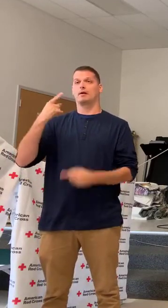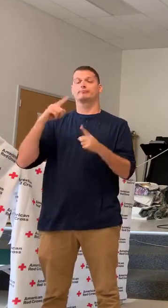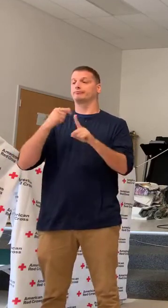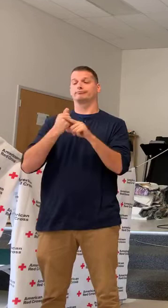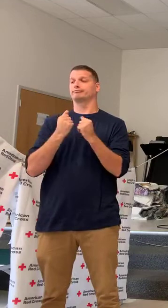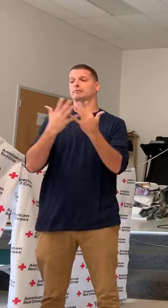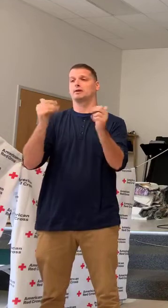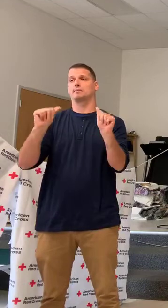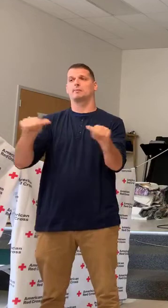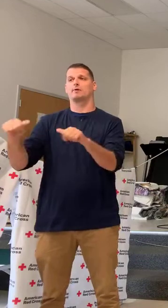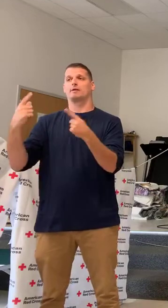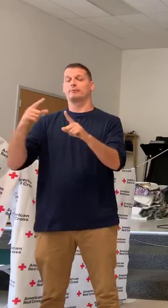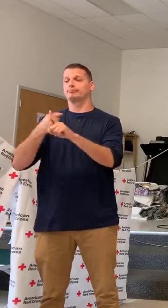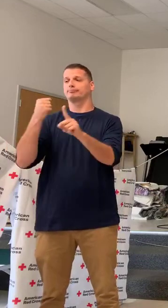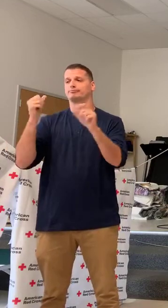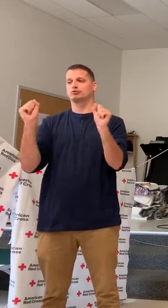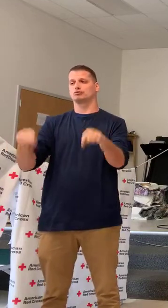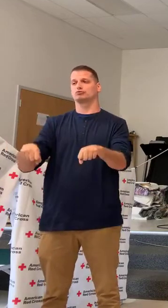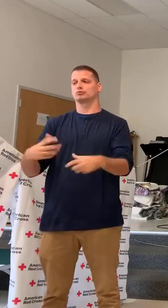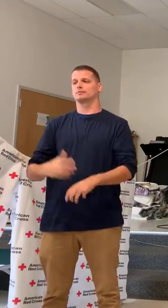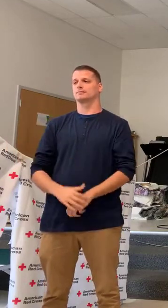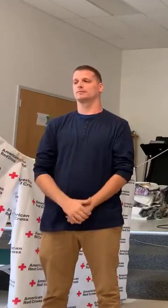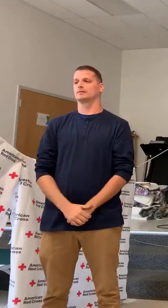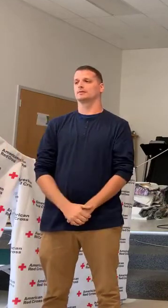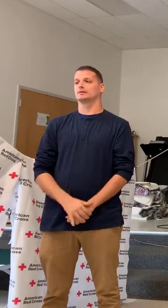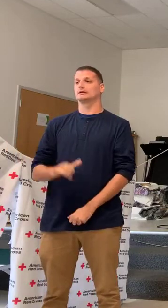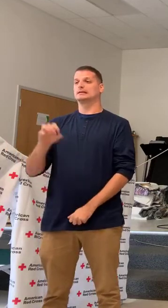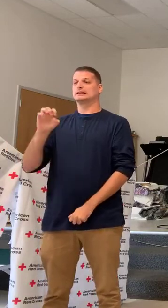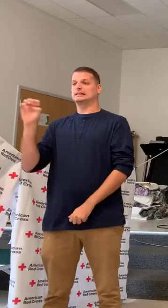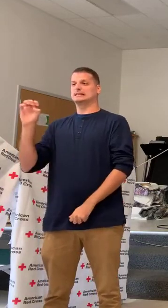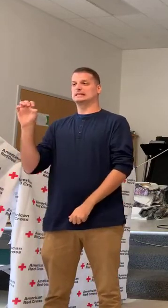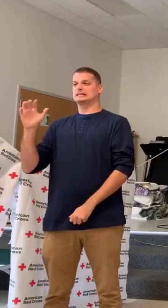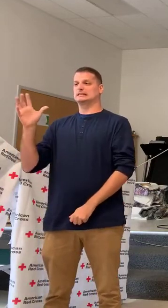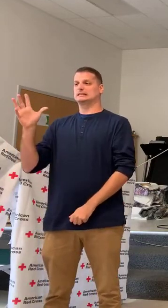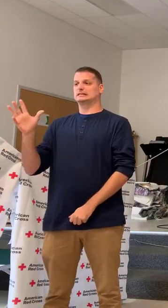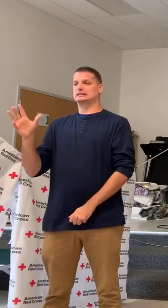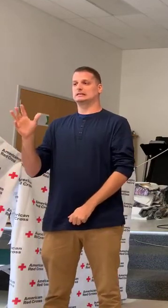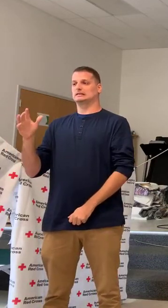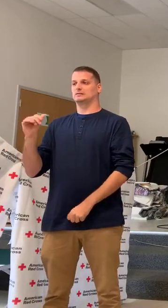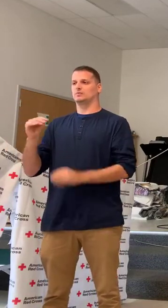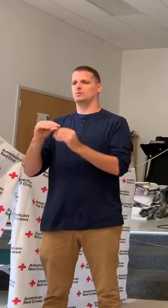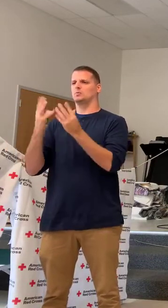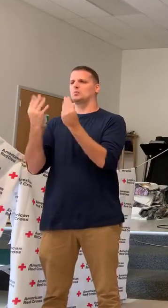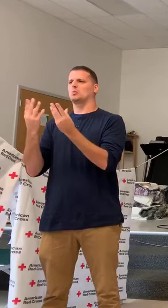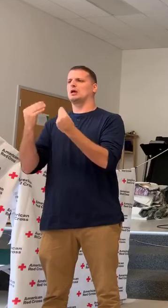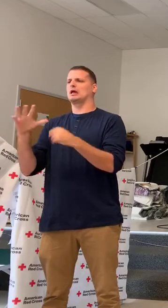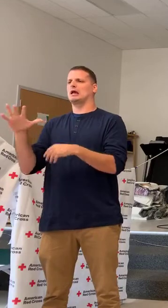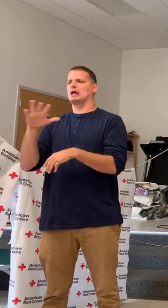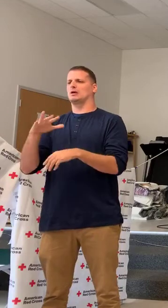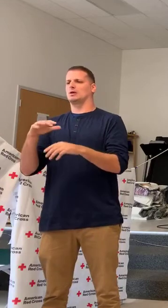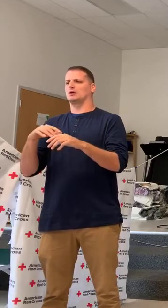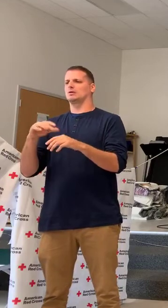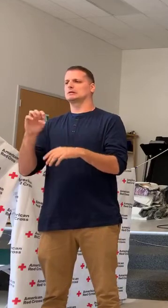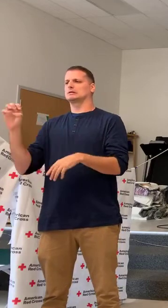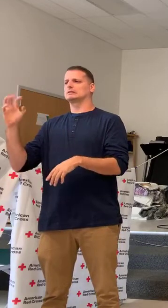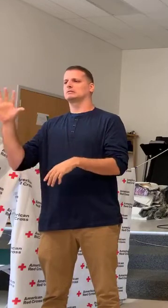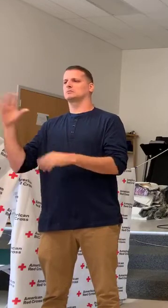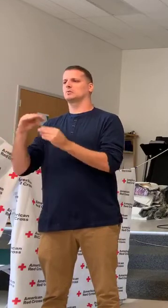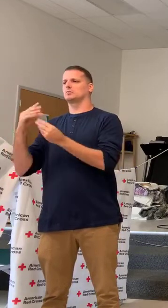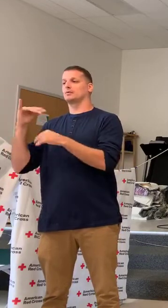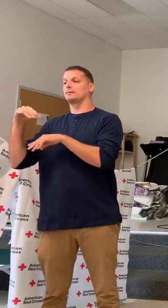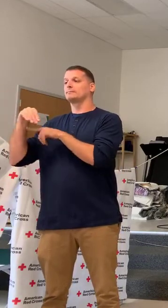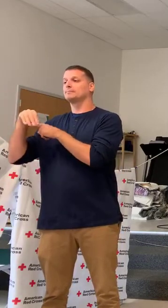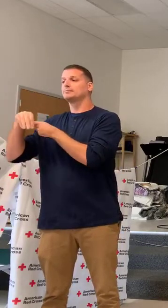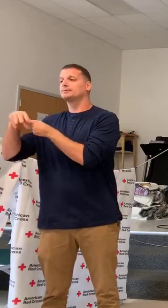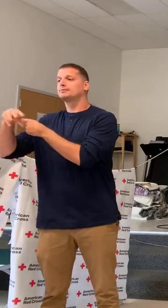Along this eastern line, this has run into a riparian area, a more wet, moist area. We're going to get up with the drone today and take a look at that.